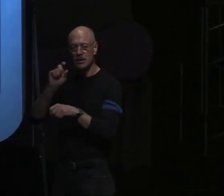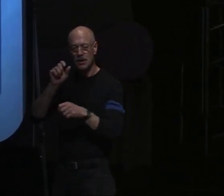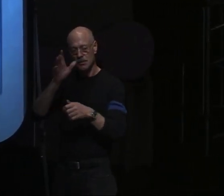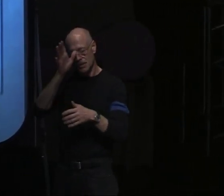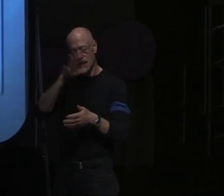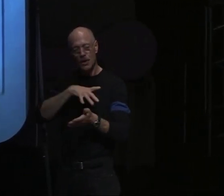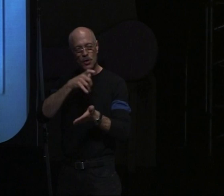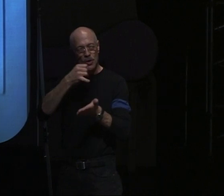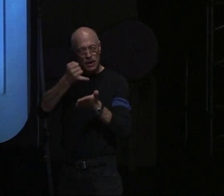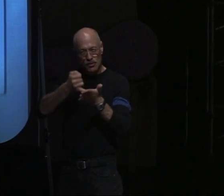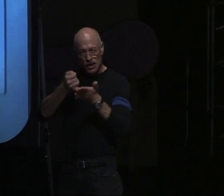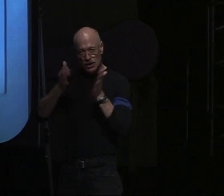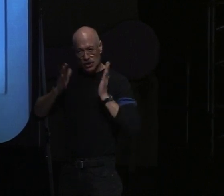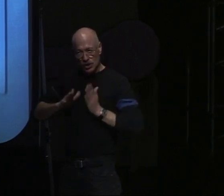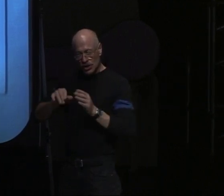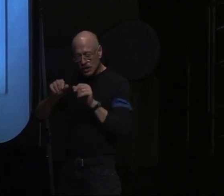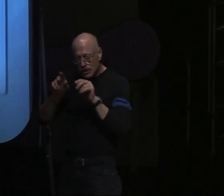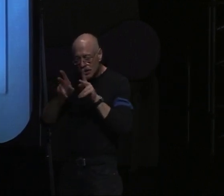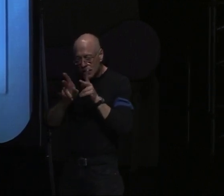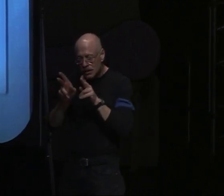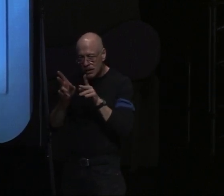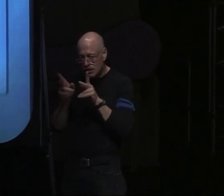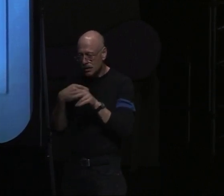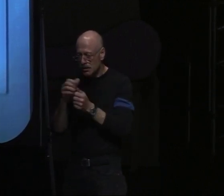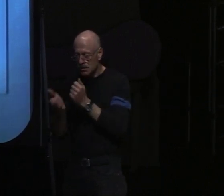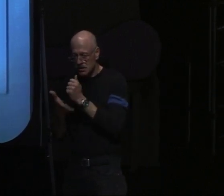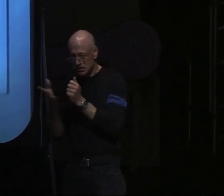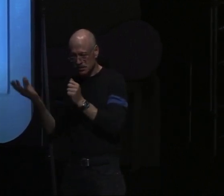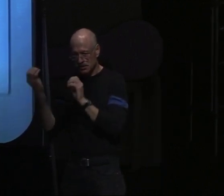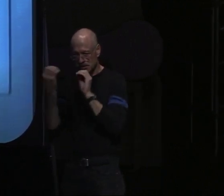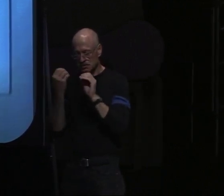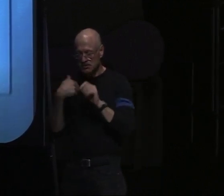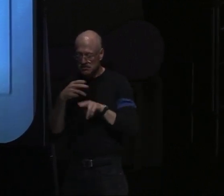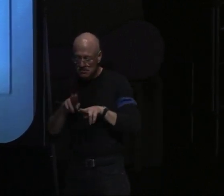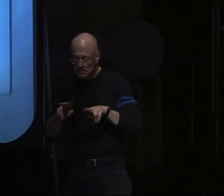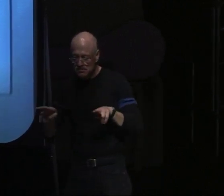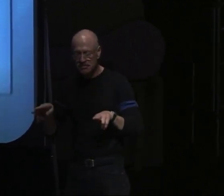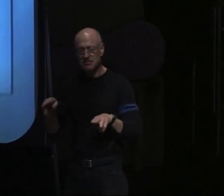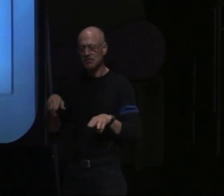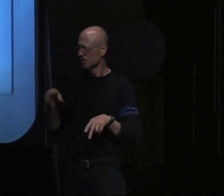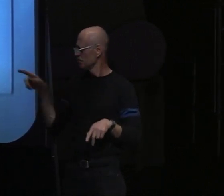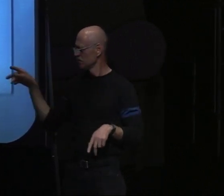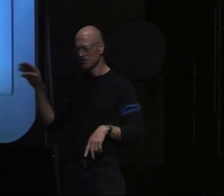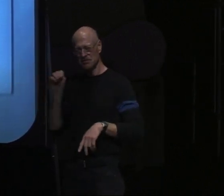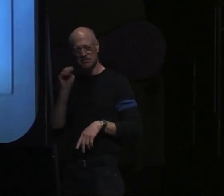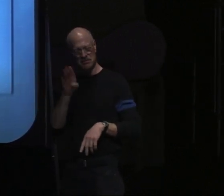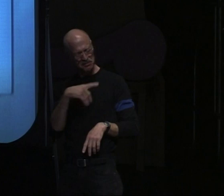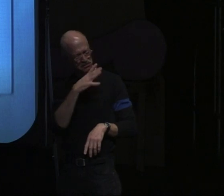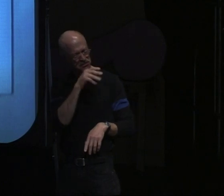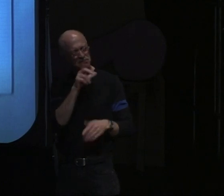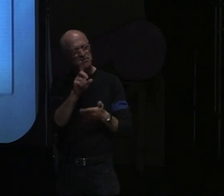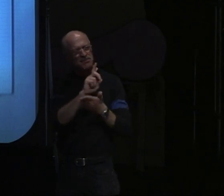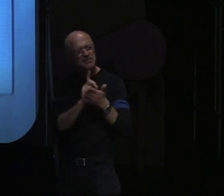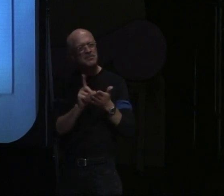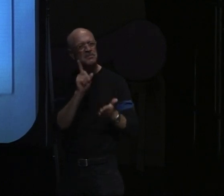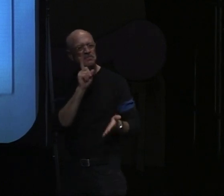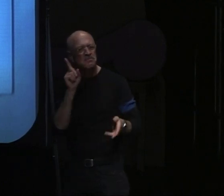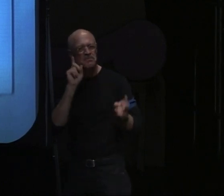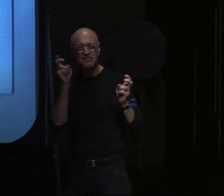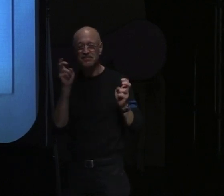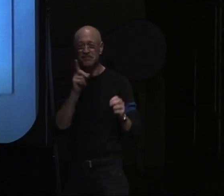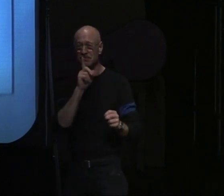And she did a lot of work with an artist. They would cut out shapes. And